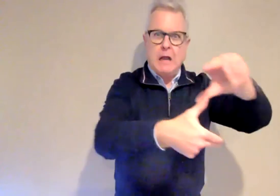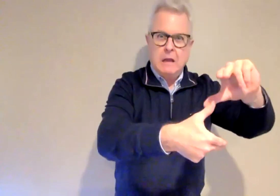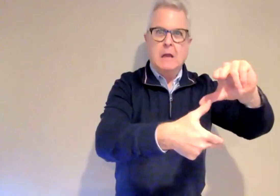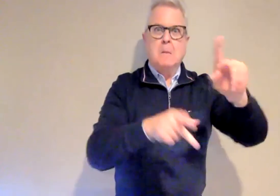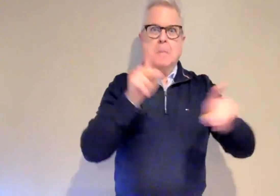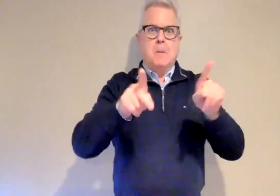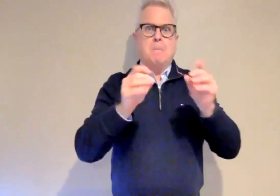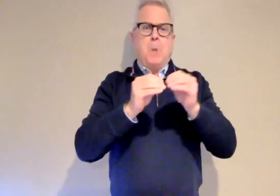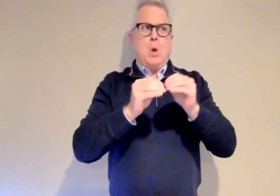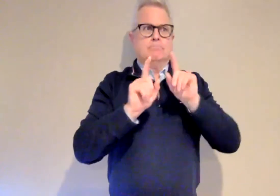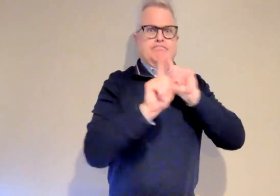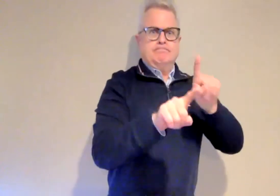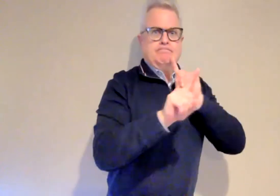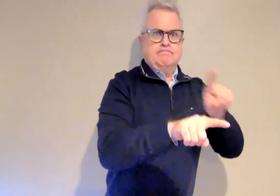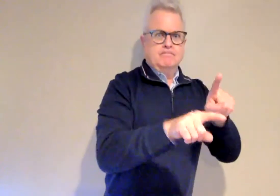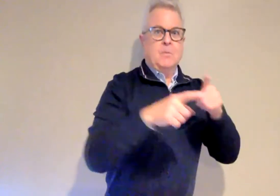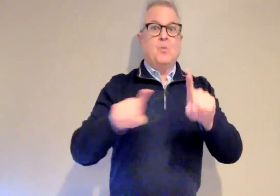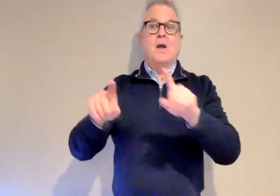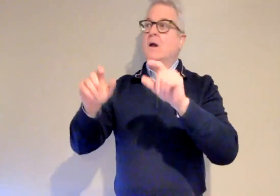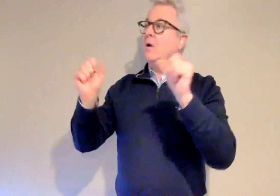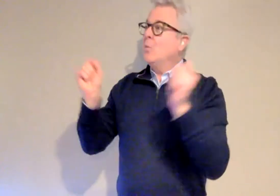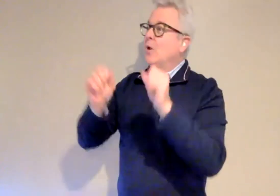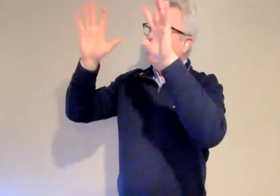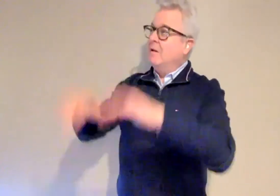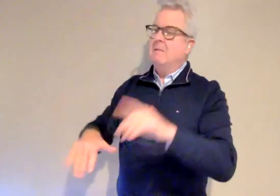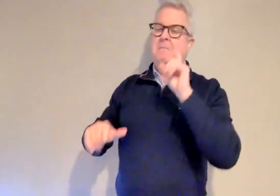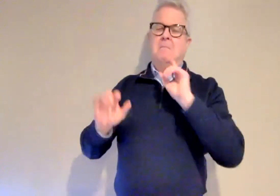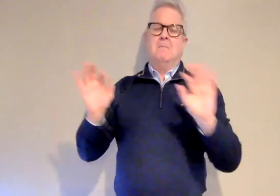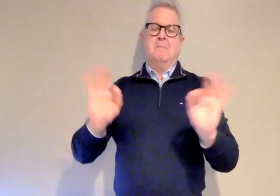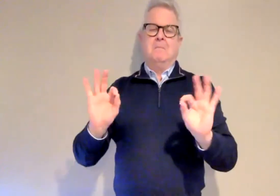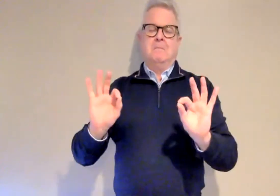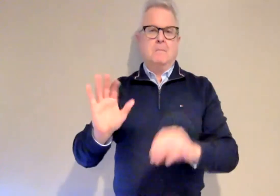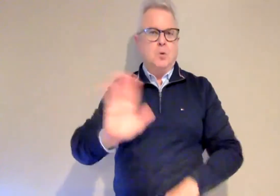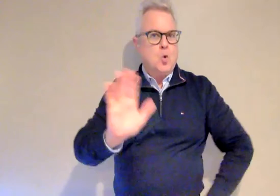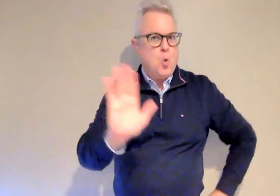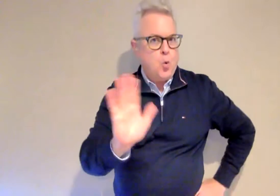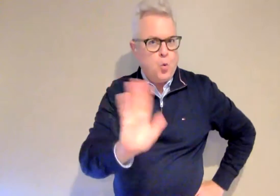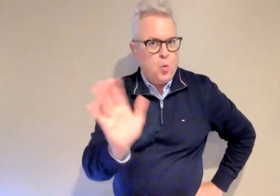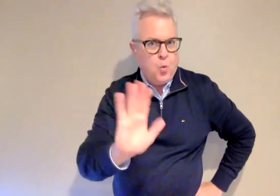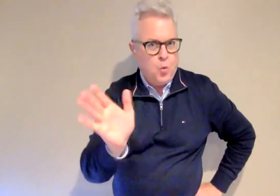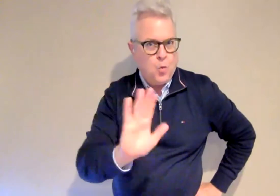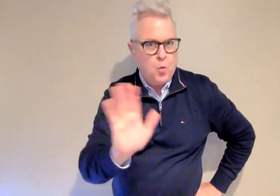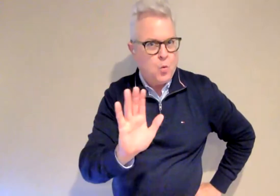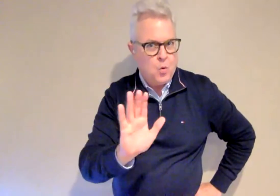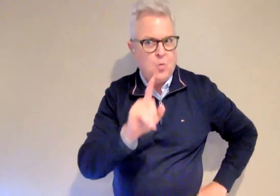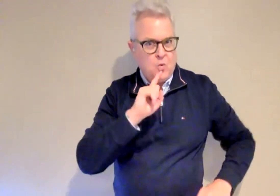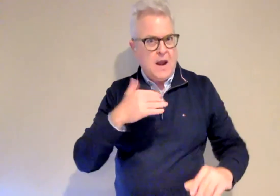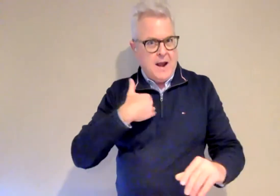a firestorm or an earthquake or a tornado. So they look at winter storms as